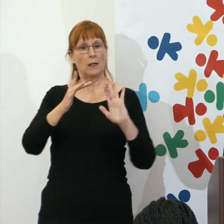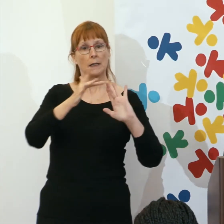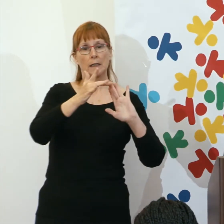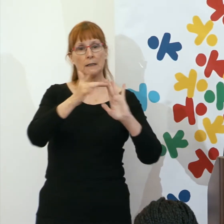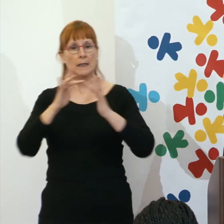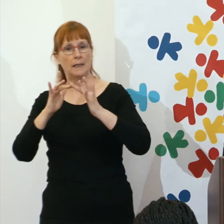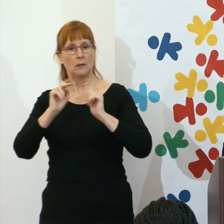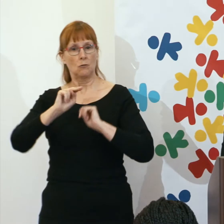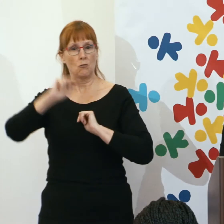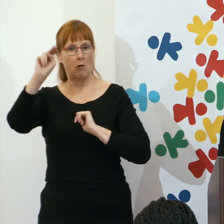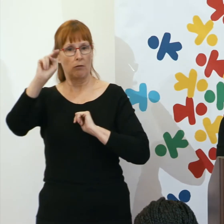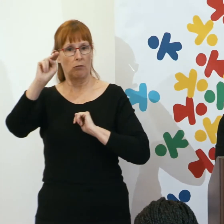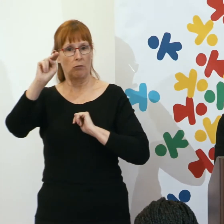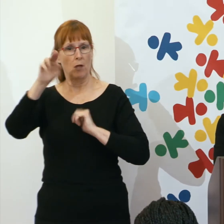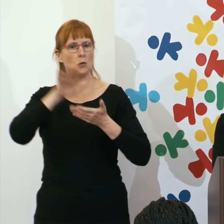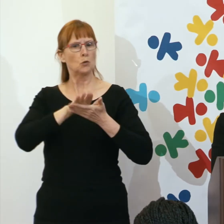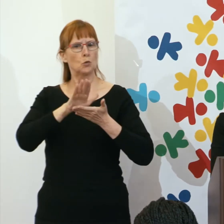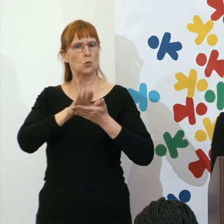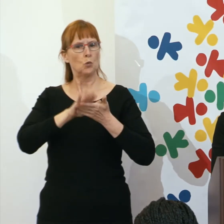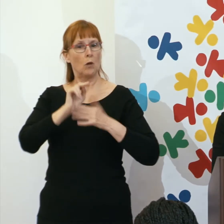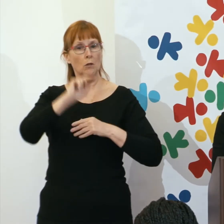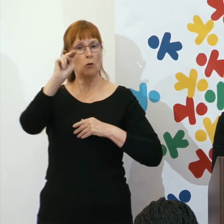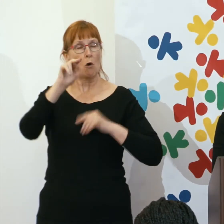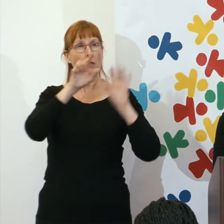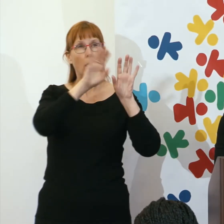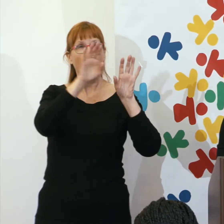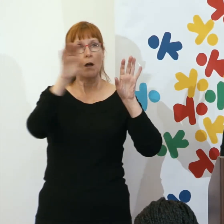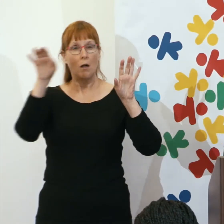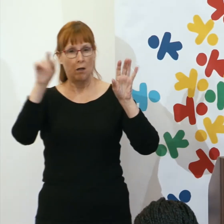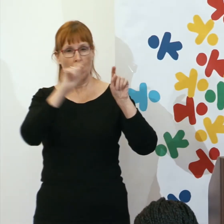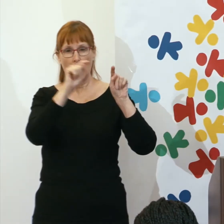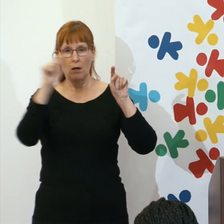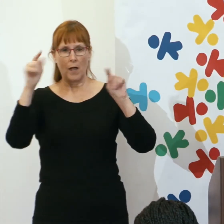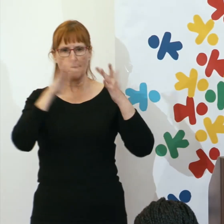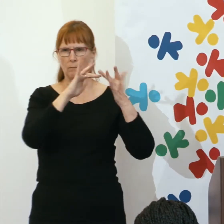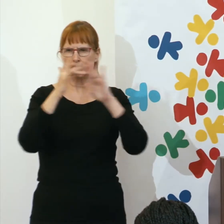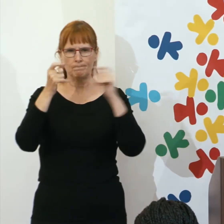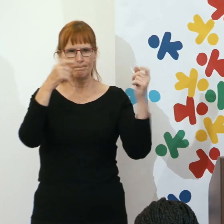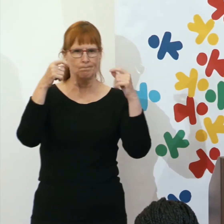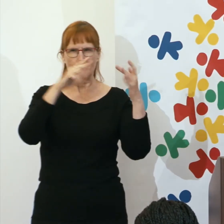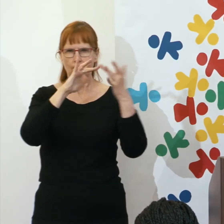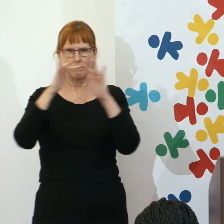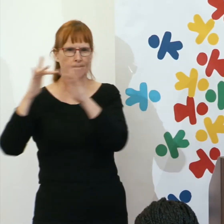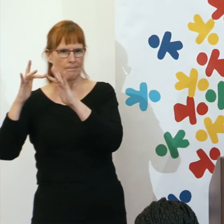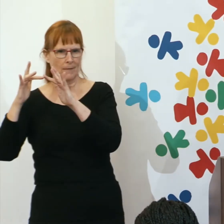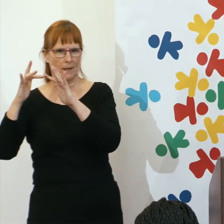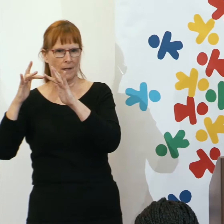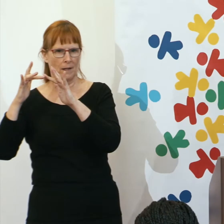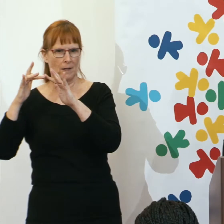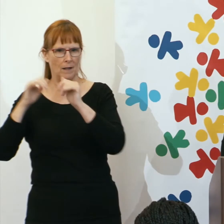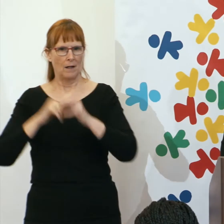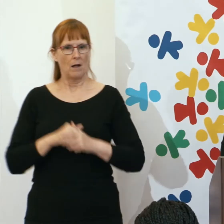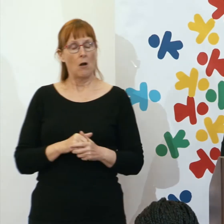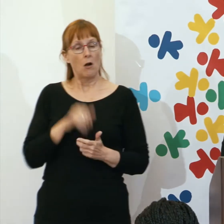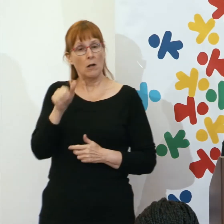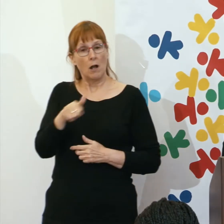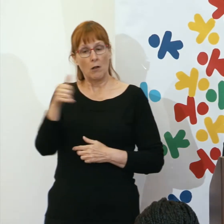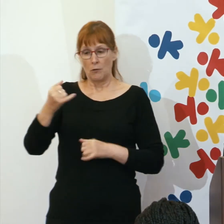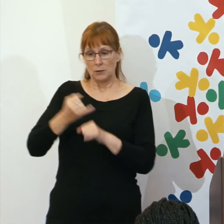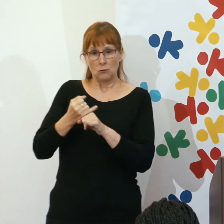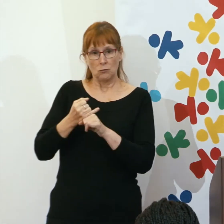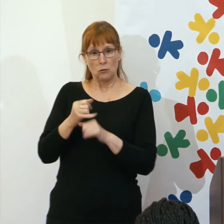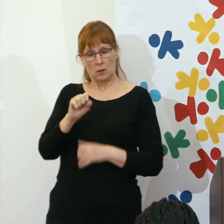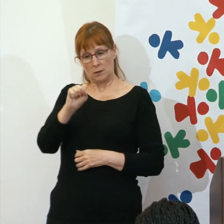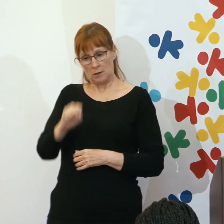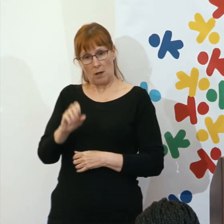grounded in cultural reaffirmation to explore and build new possibilities, to the Synergos Institute in